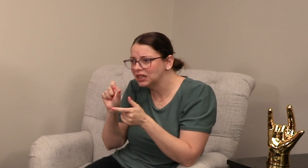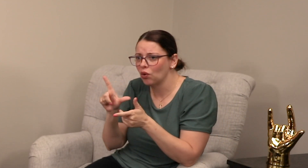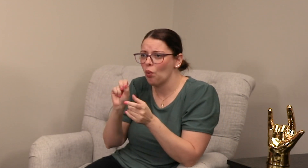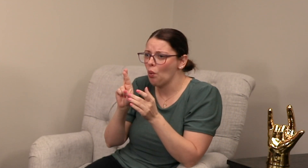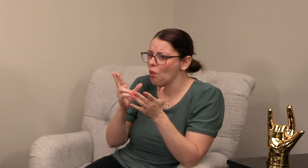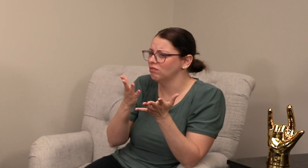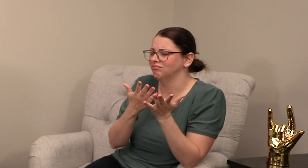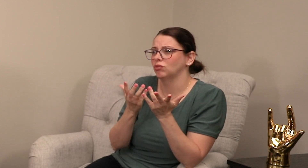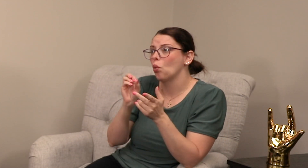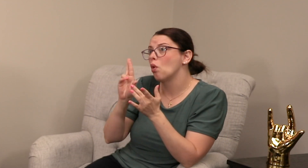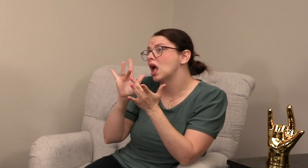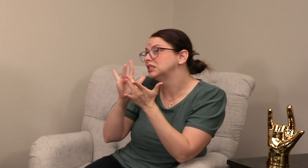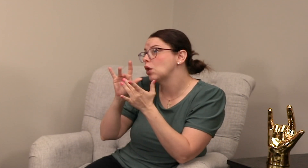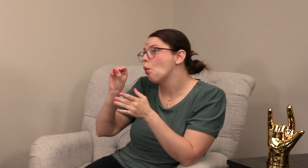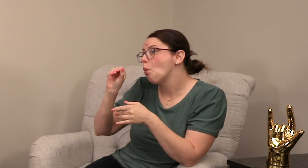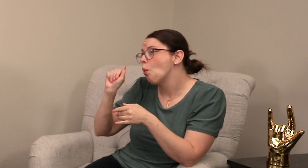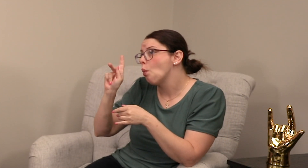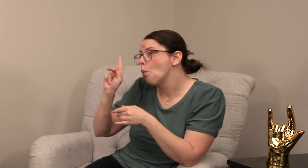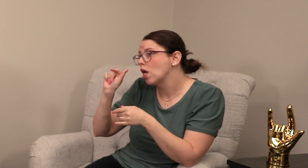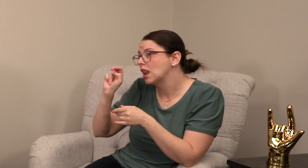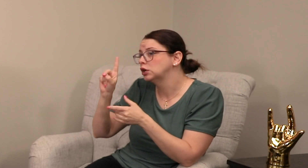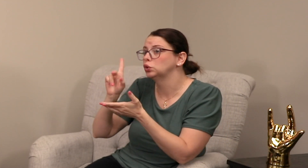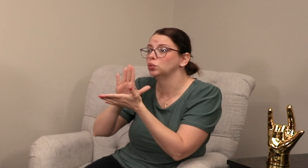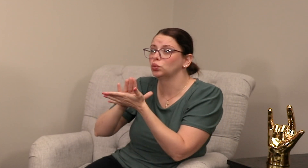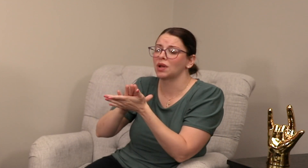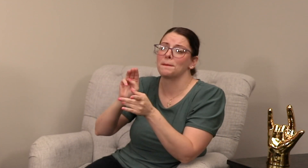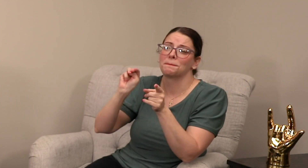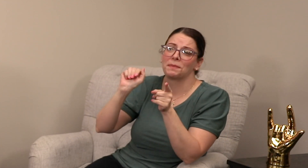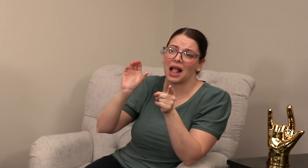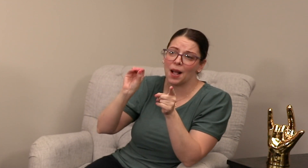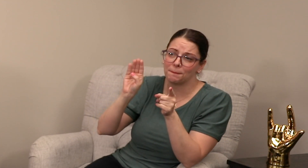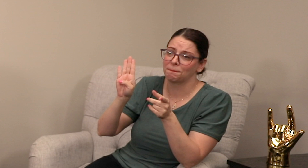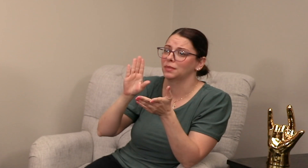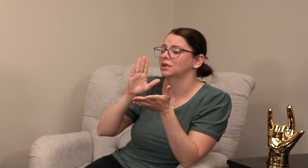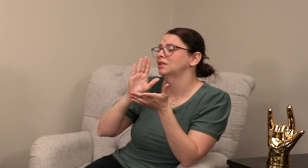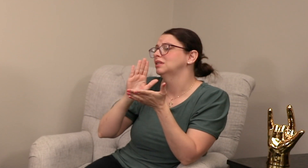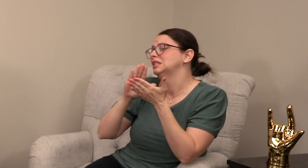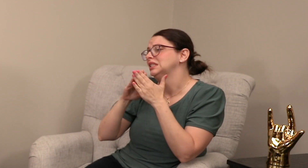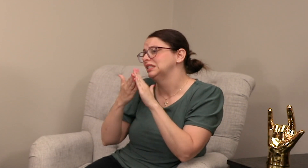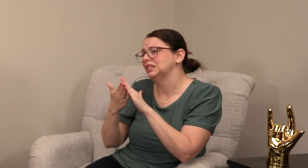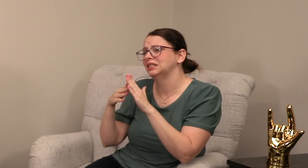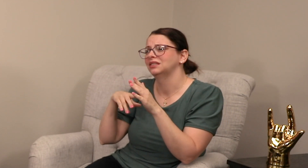some resources for this, for ASL or whatever? Oakland schools, Macomb,